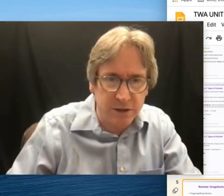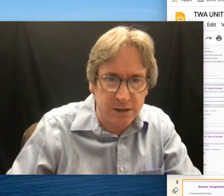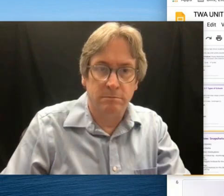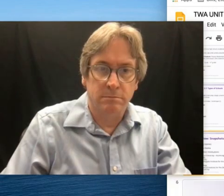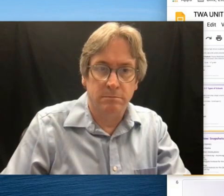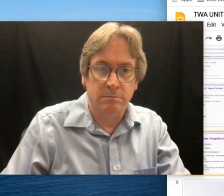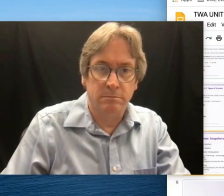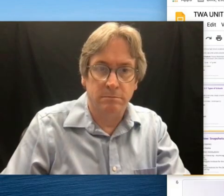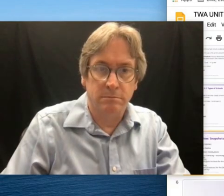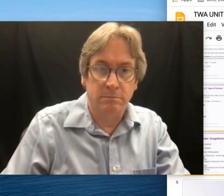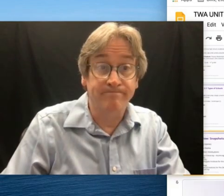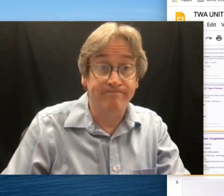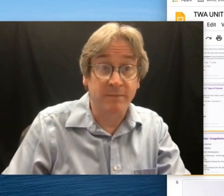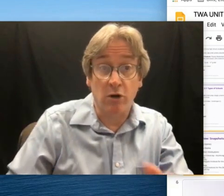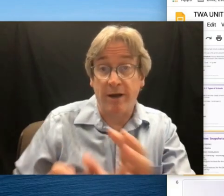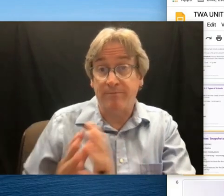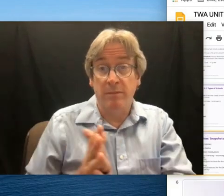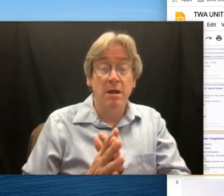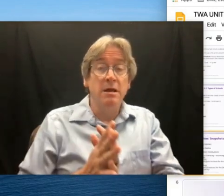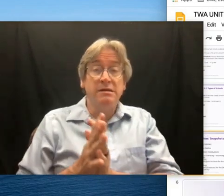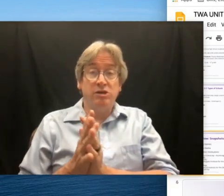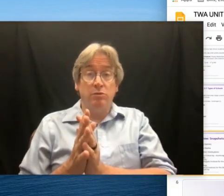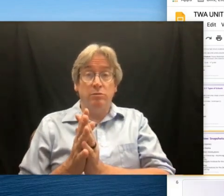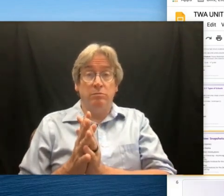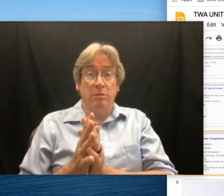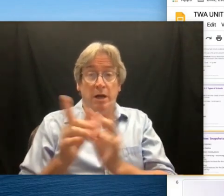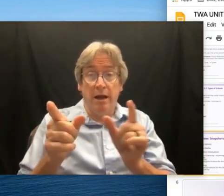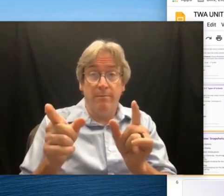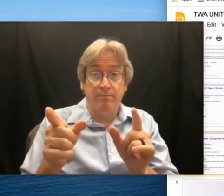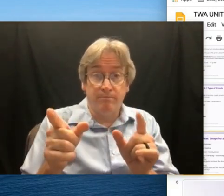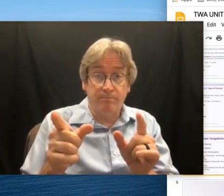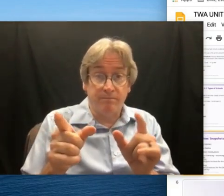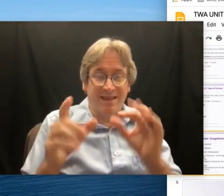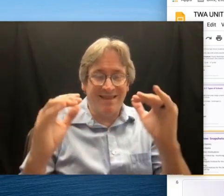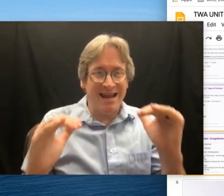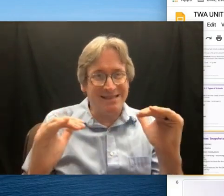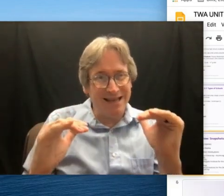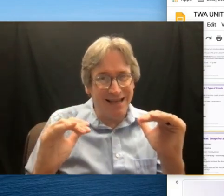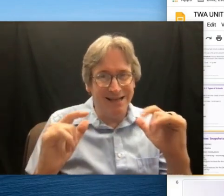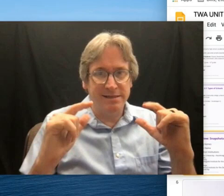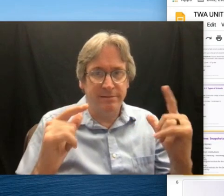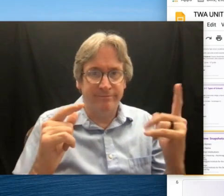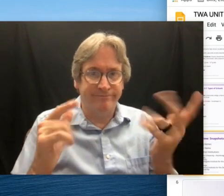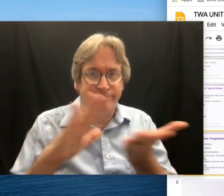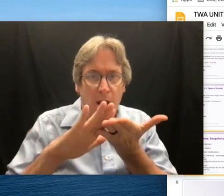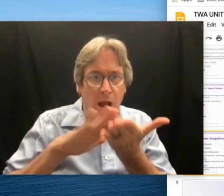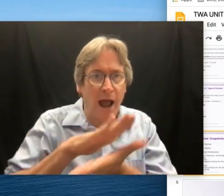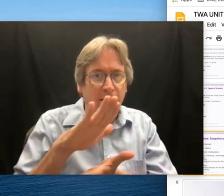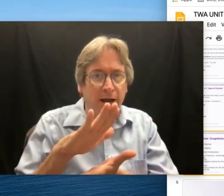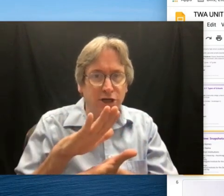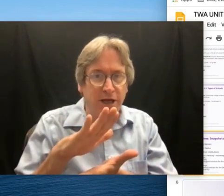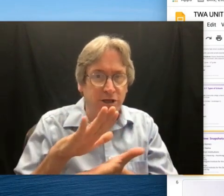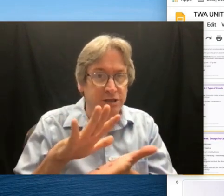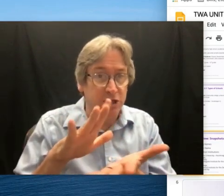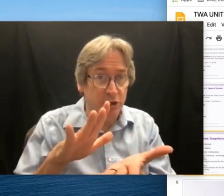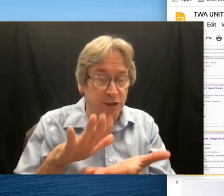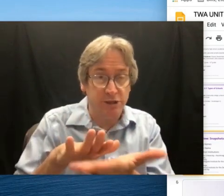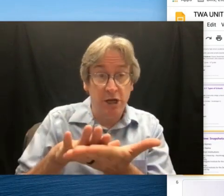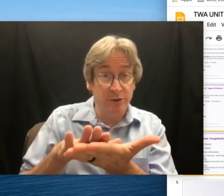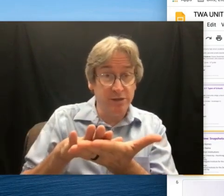this for just a second. Okay. So the next thing is higher